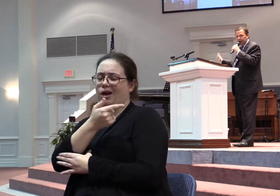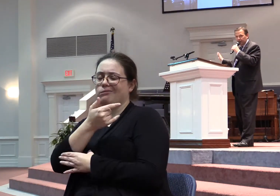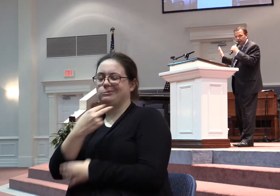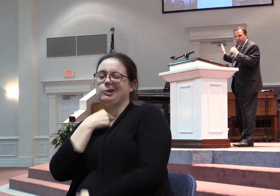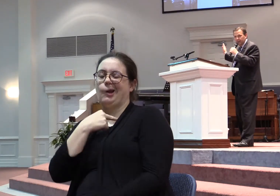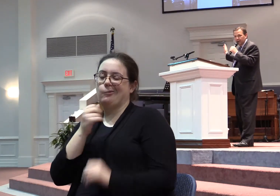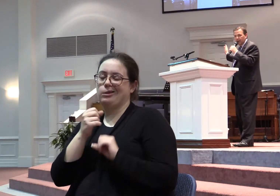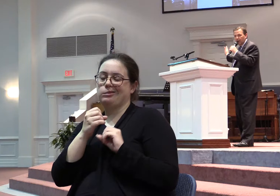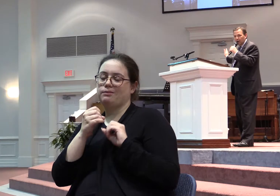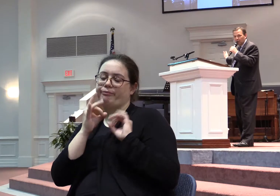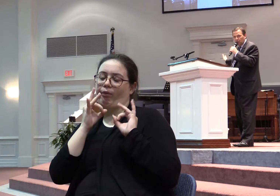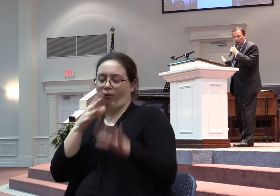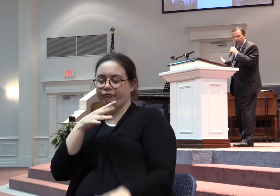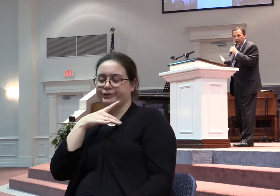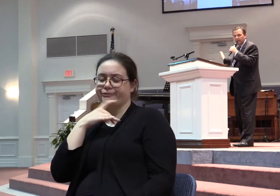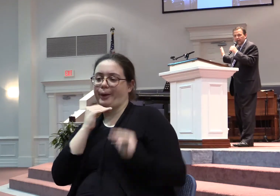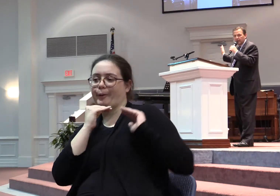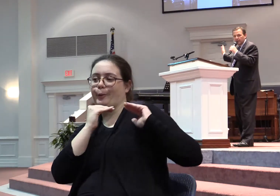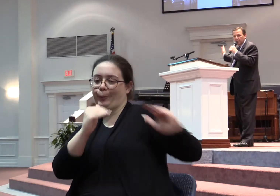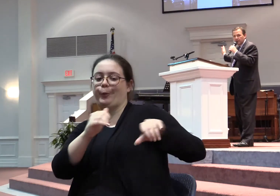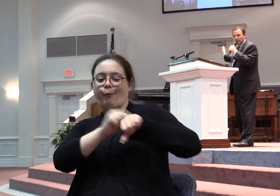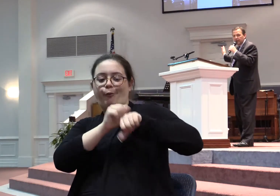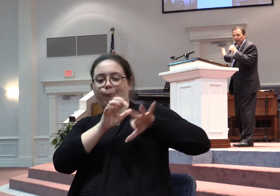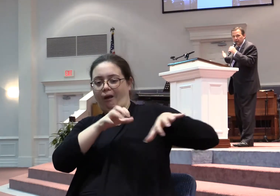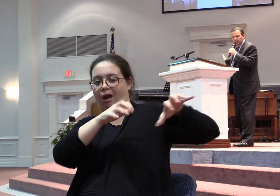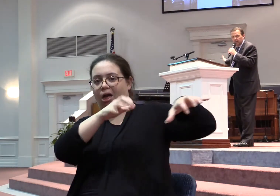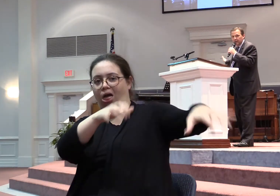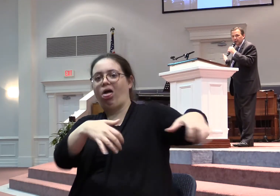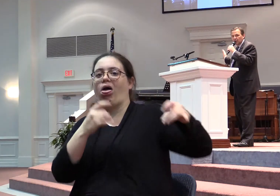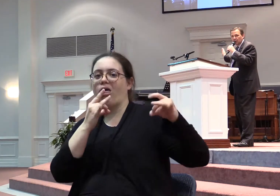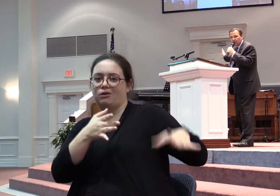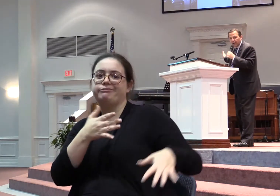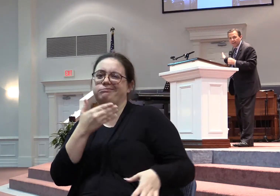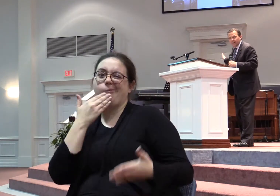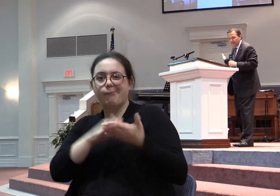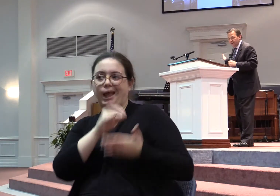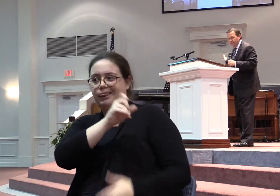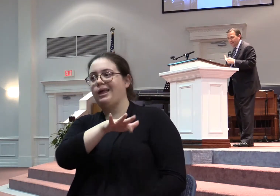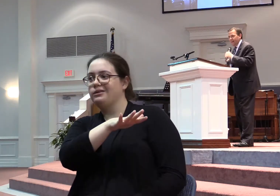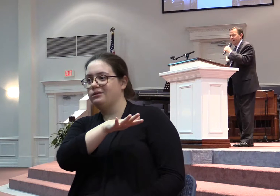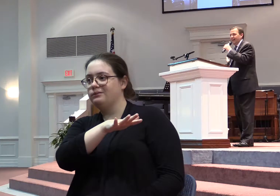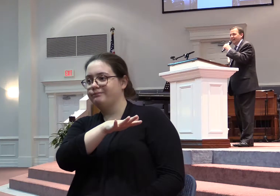the barren, rocky, hilly terrain.